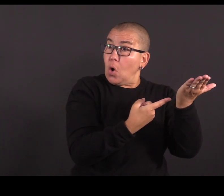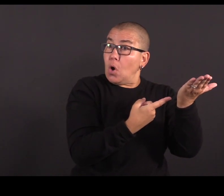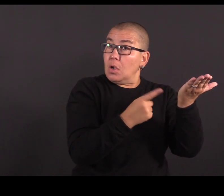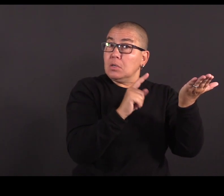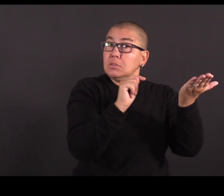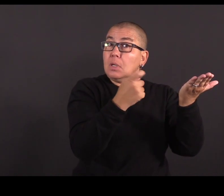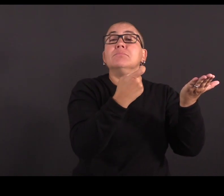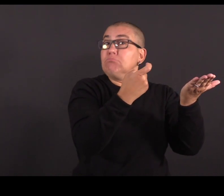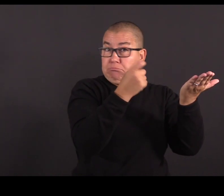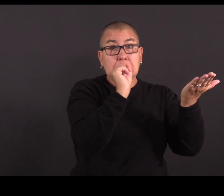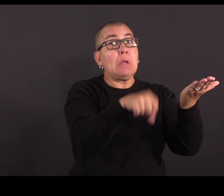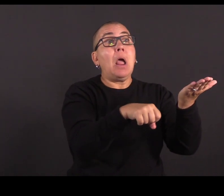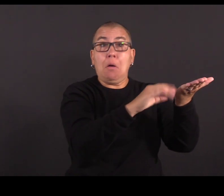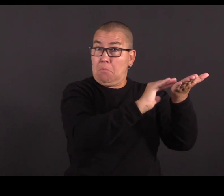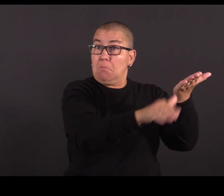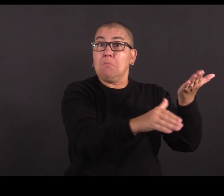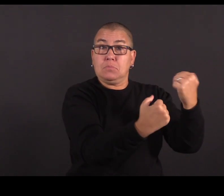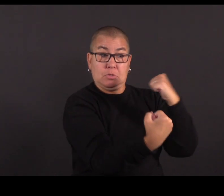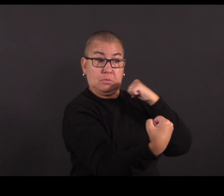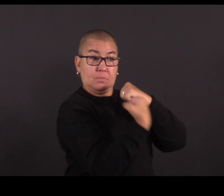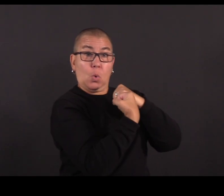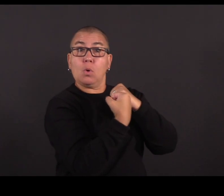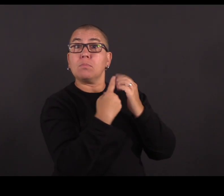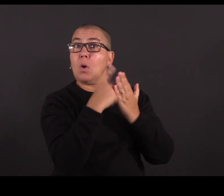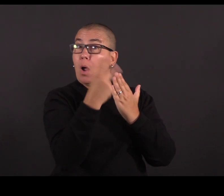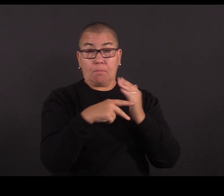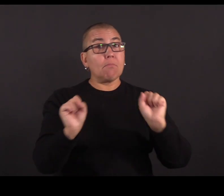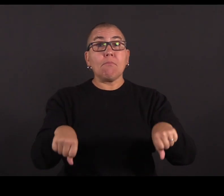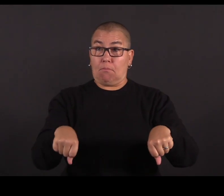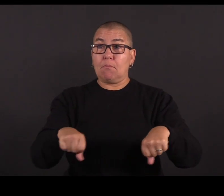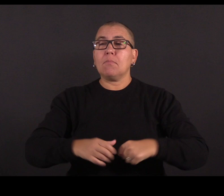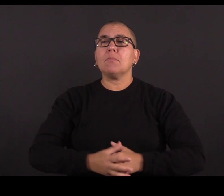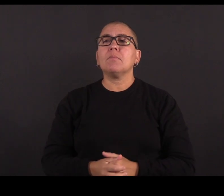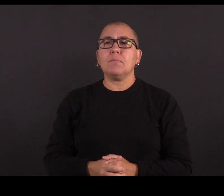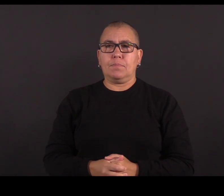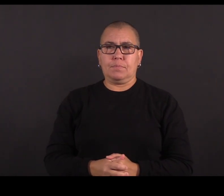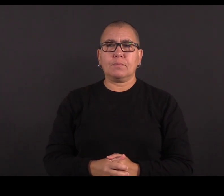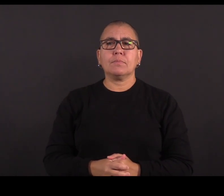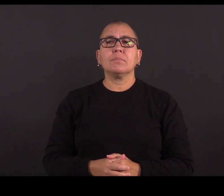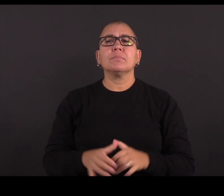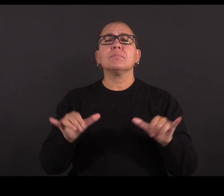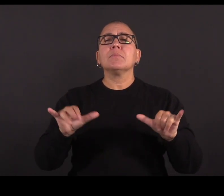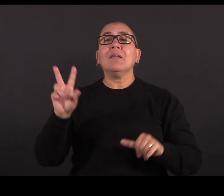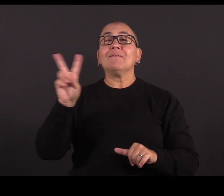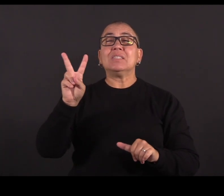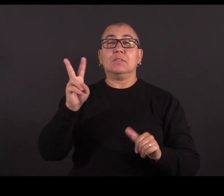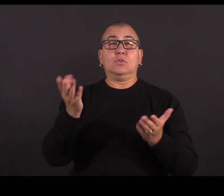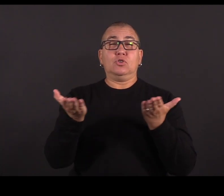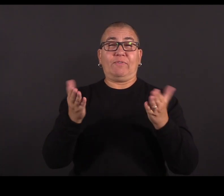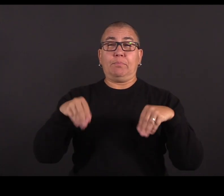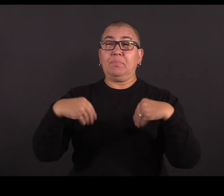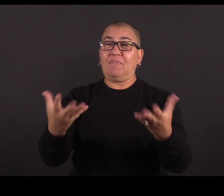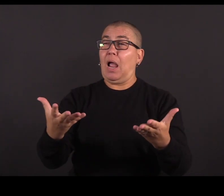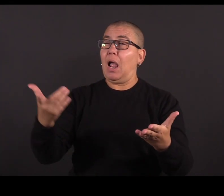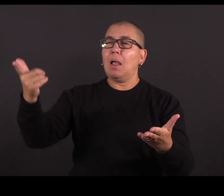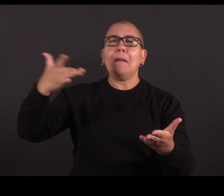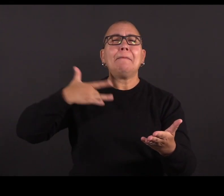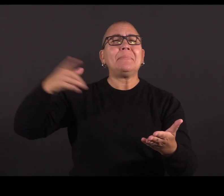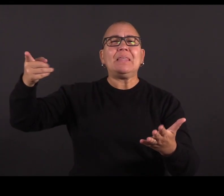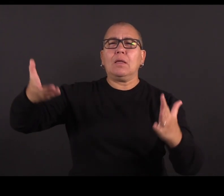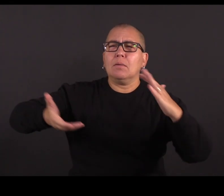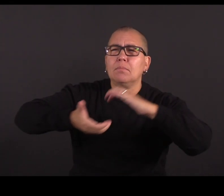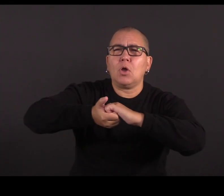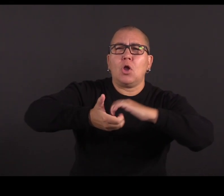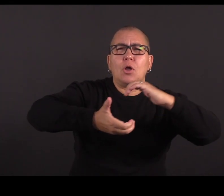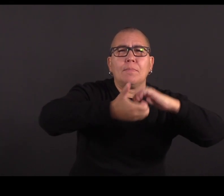project. More commonly, a victim service provider could partner with a housing developer to provide services